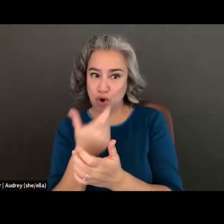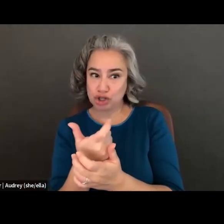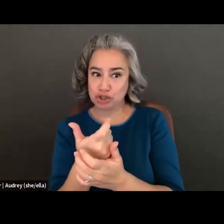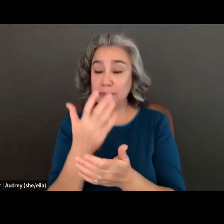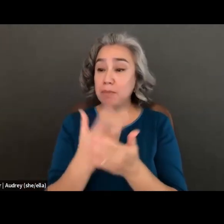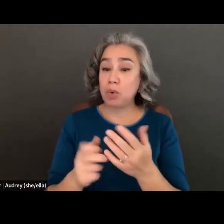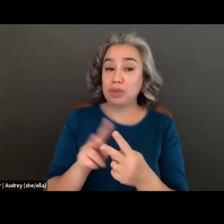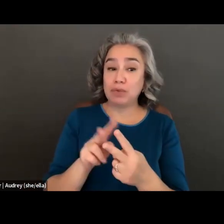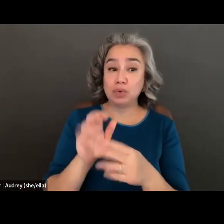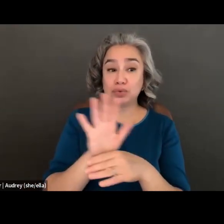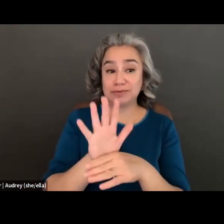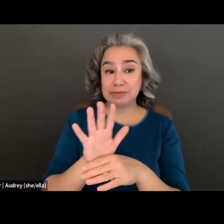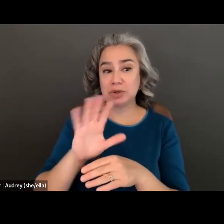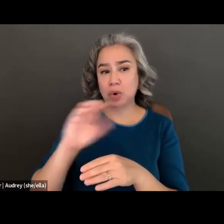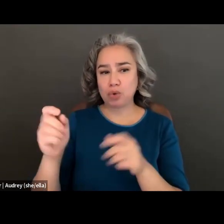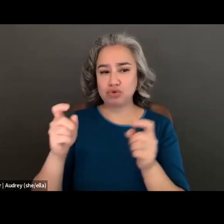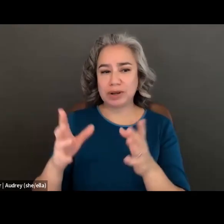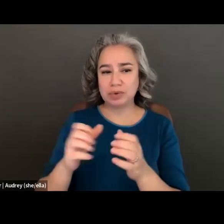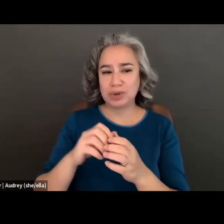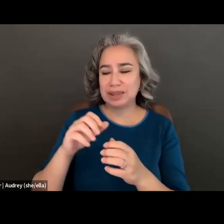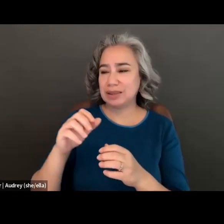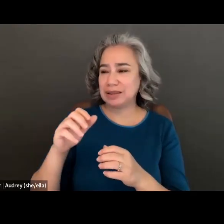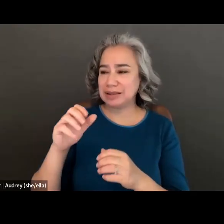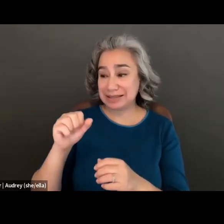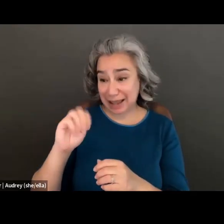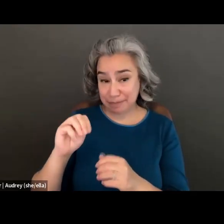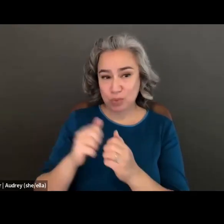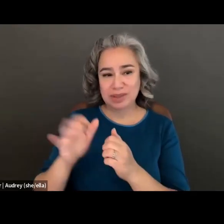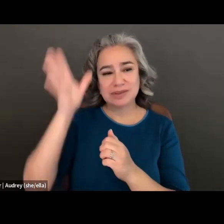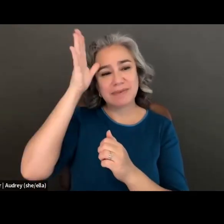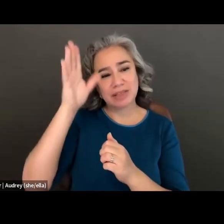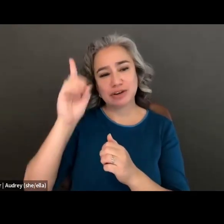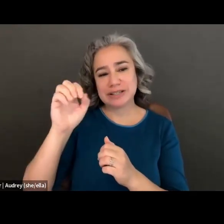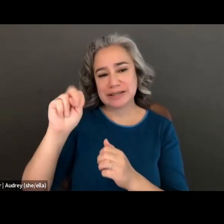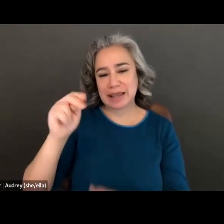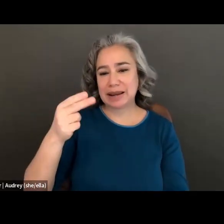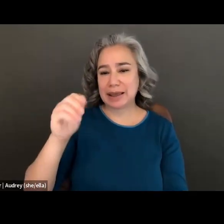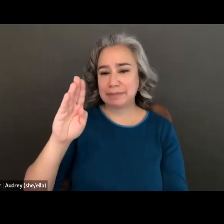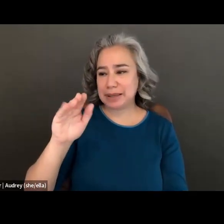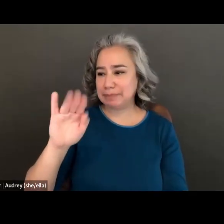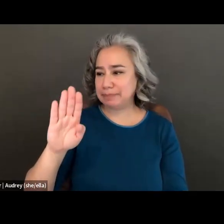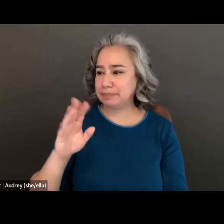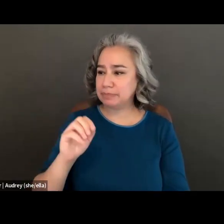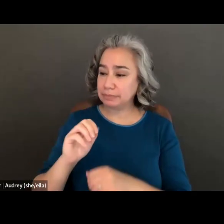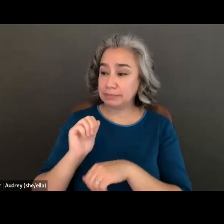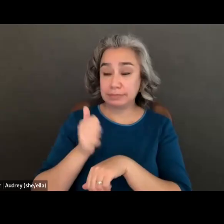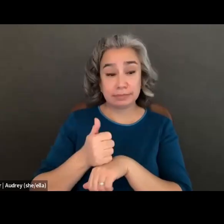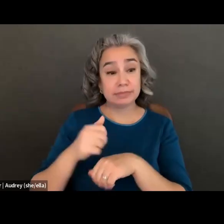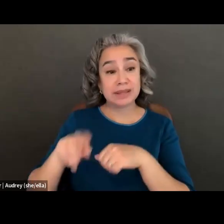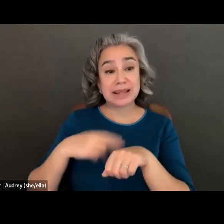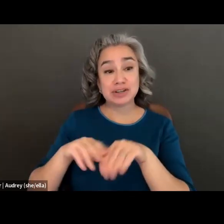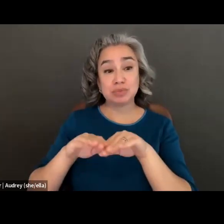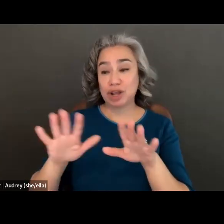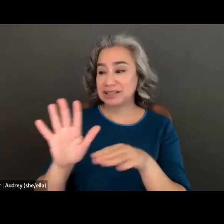co-directed by Samuel with his father, Dan Habib. Samuel also helped Dan create the nationally broadcast film,